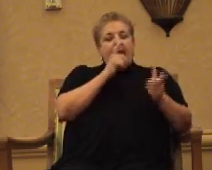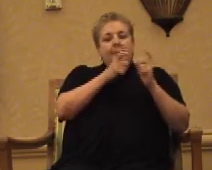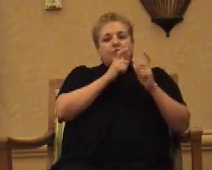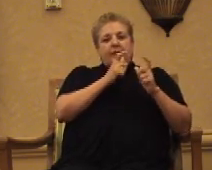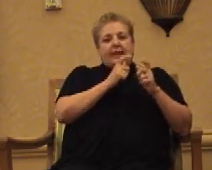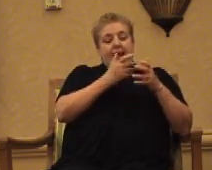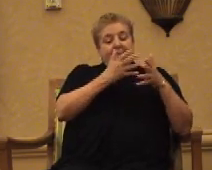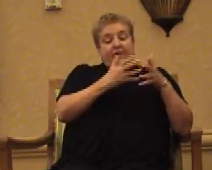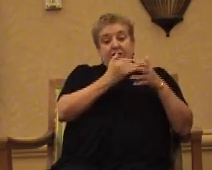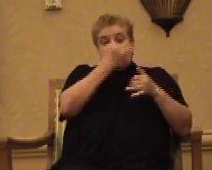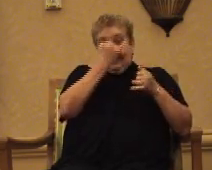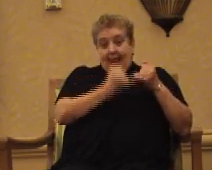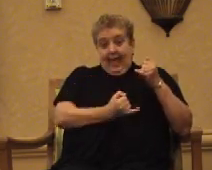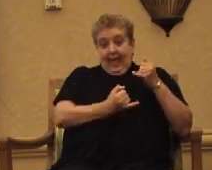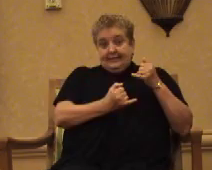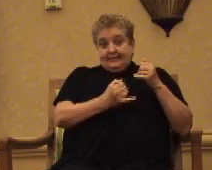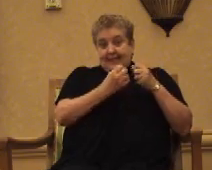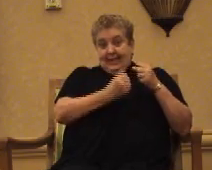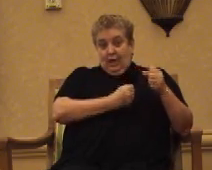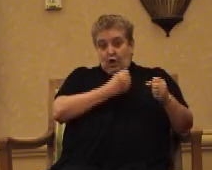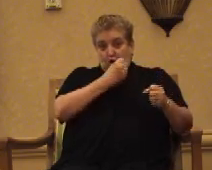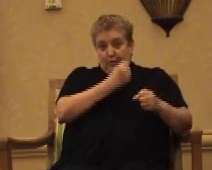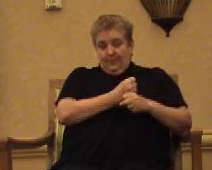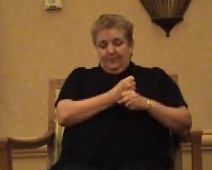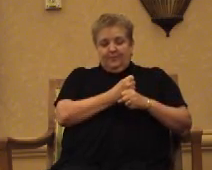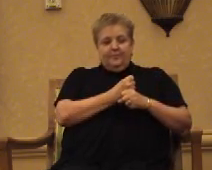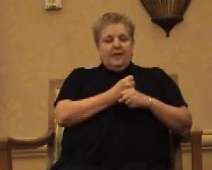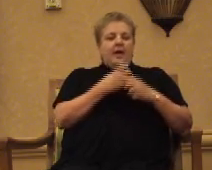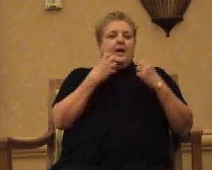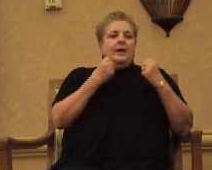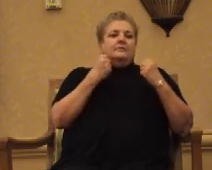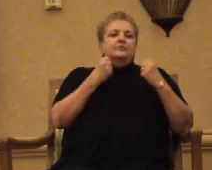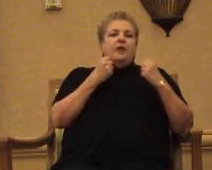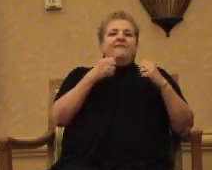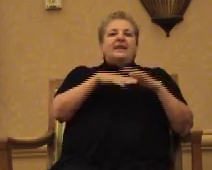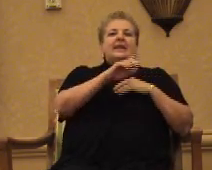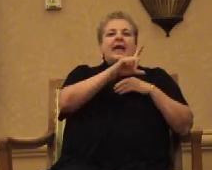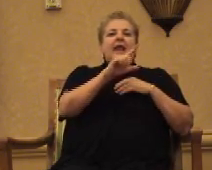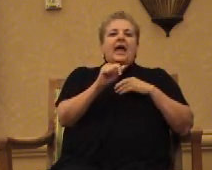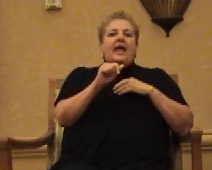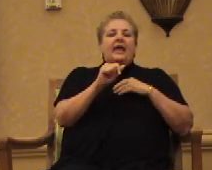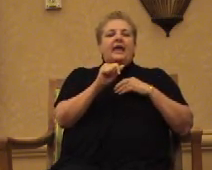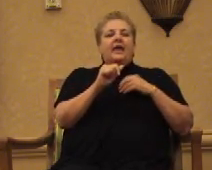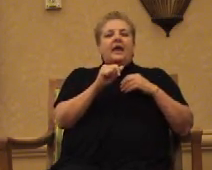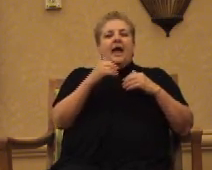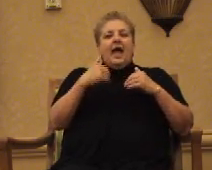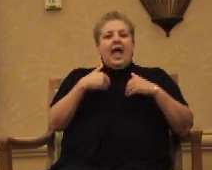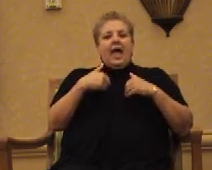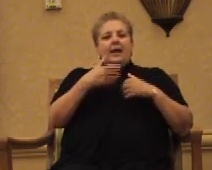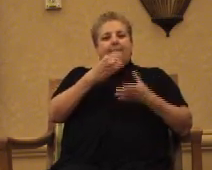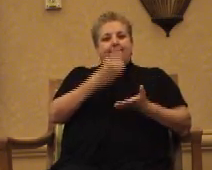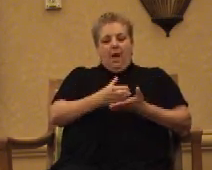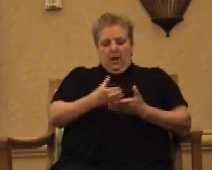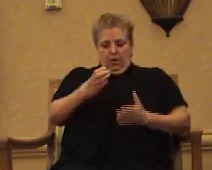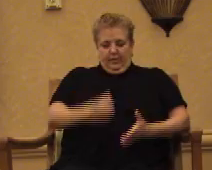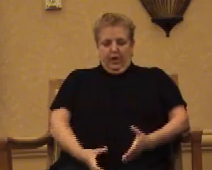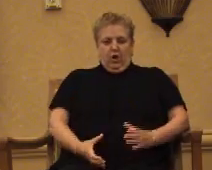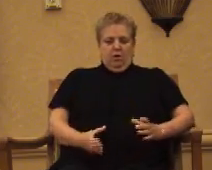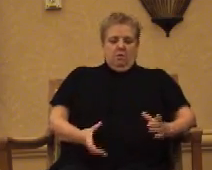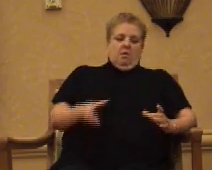year and driving down Wilshire Boulevard in LA to the school with a bottle between my legs, pouring a drink to get enough